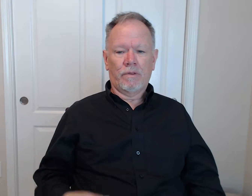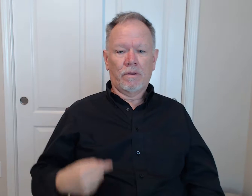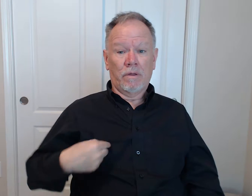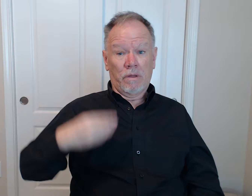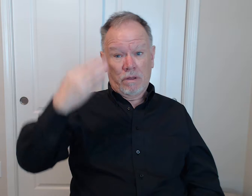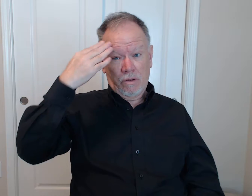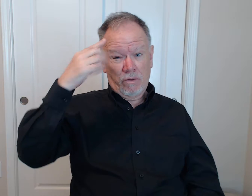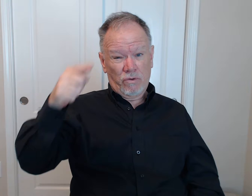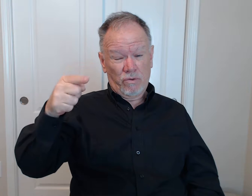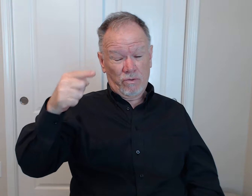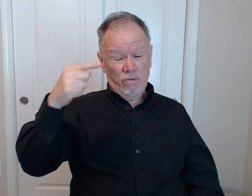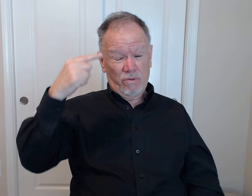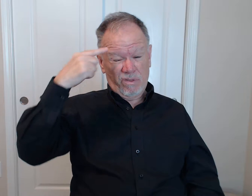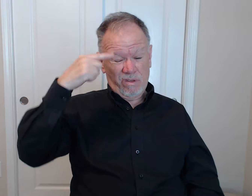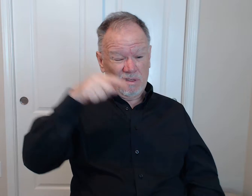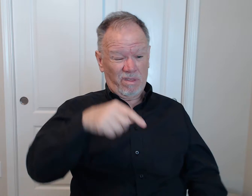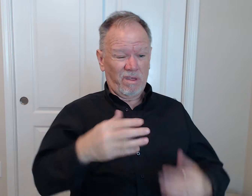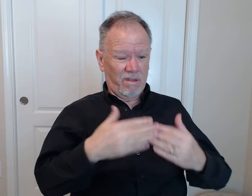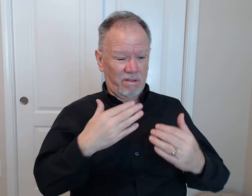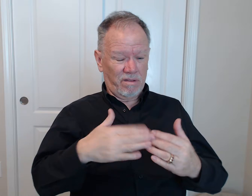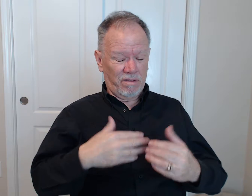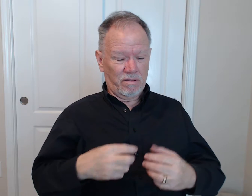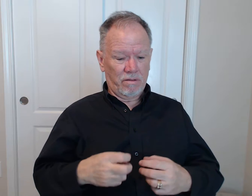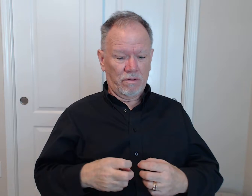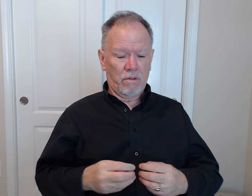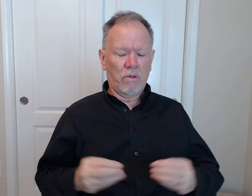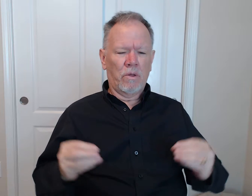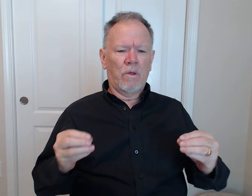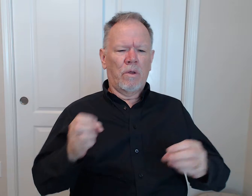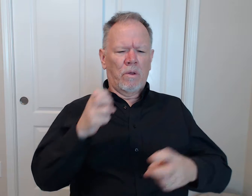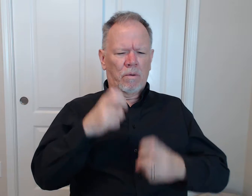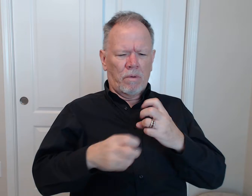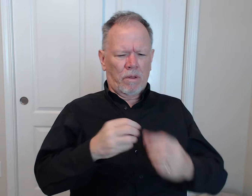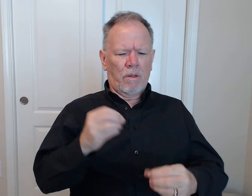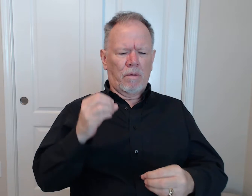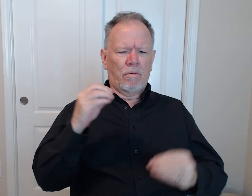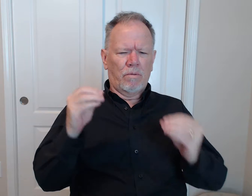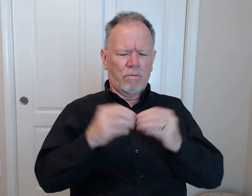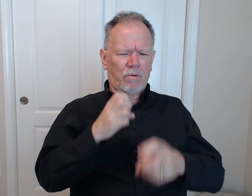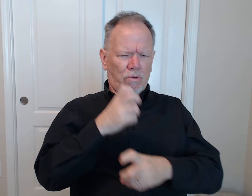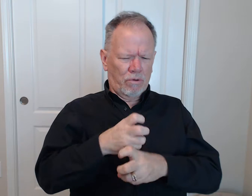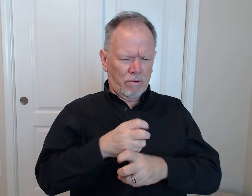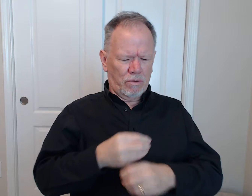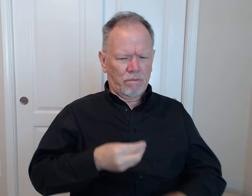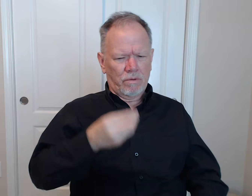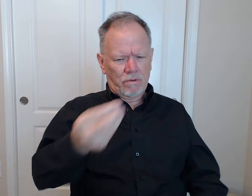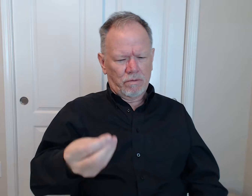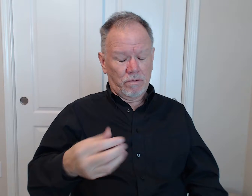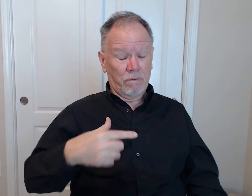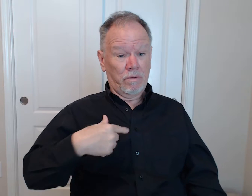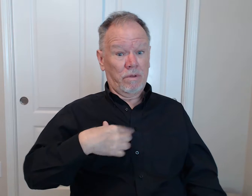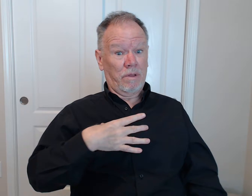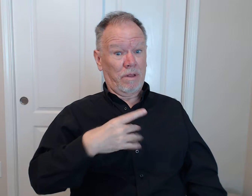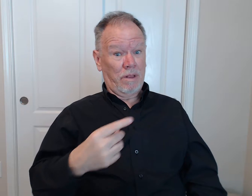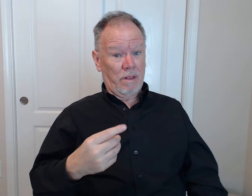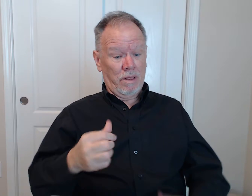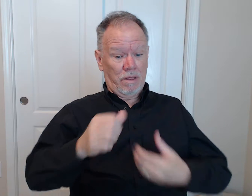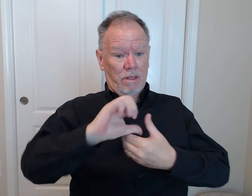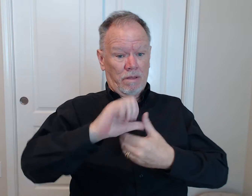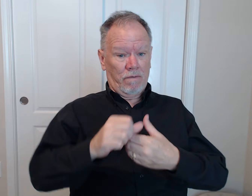was too easy. So we're going to do something different. I like the avocados. Let's stick with that.